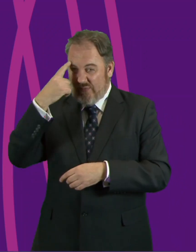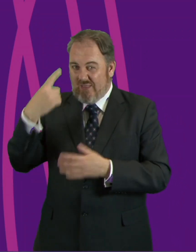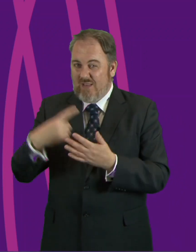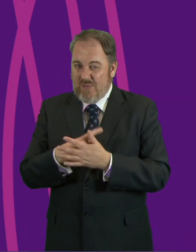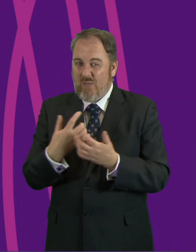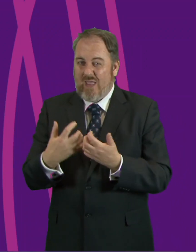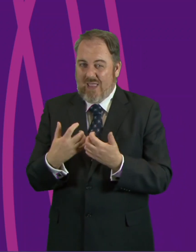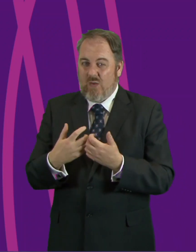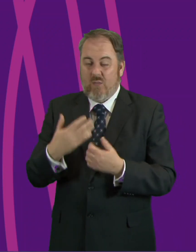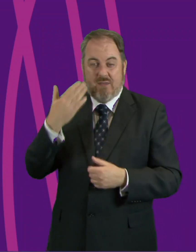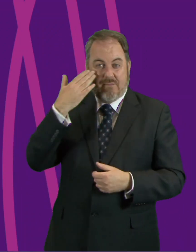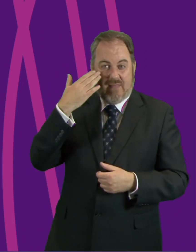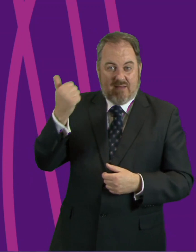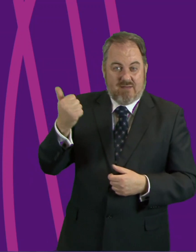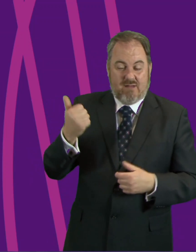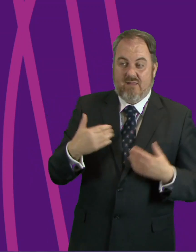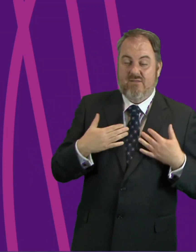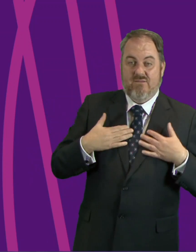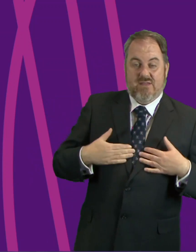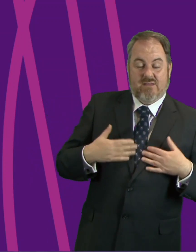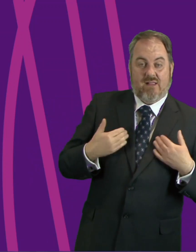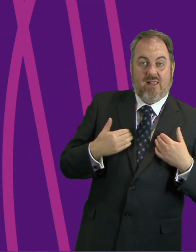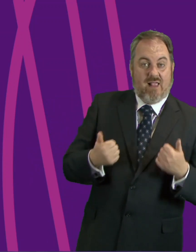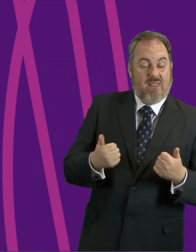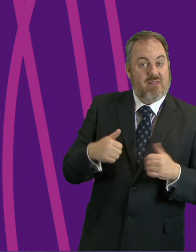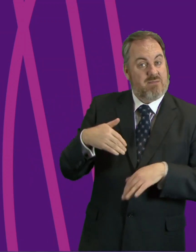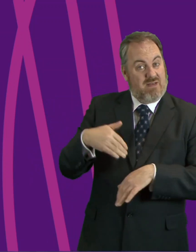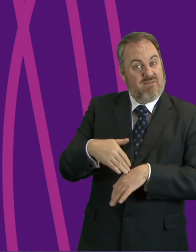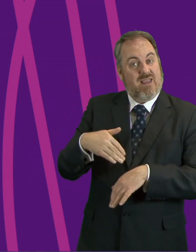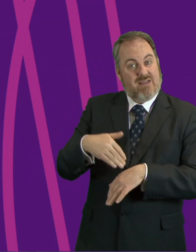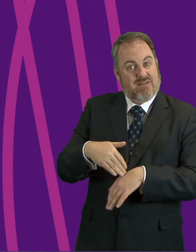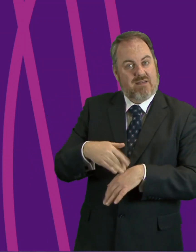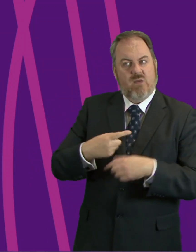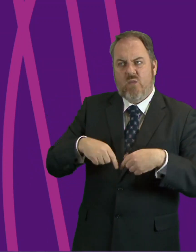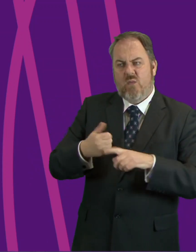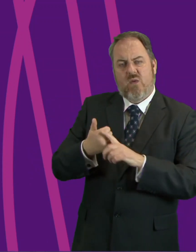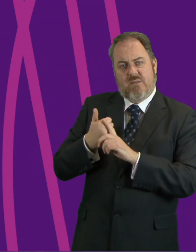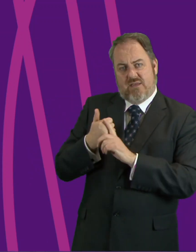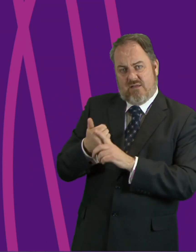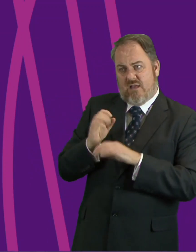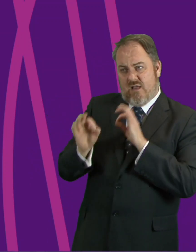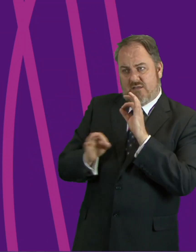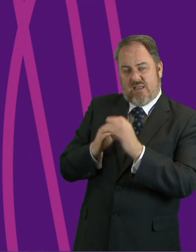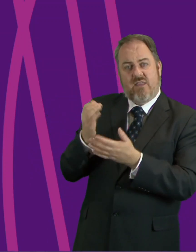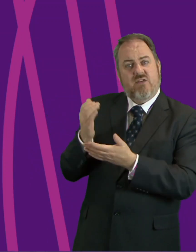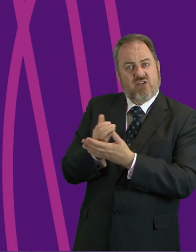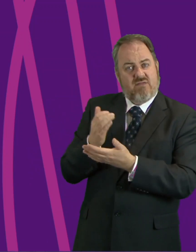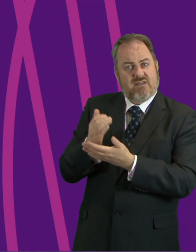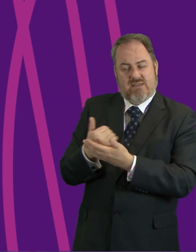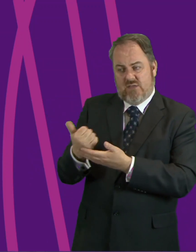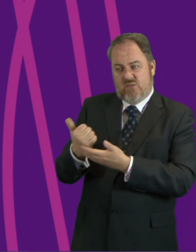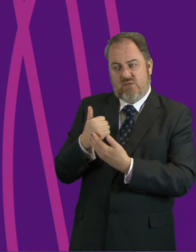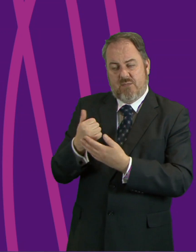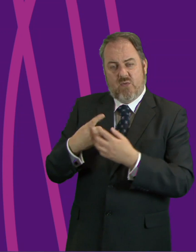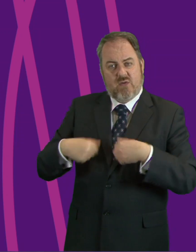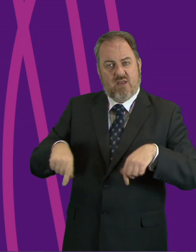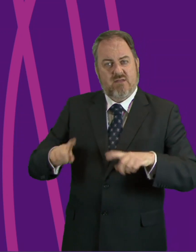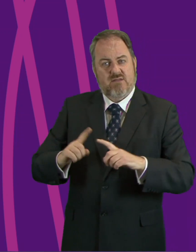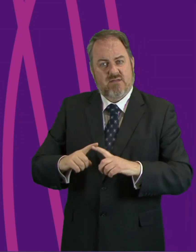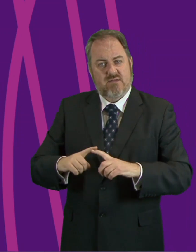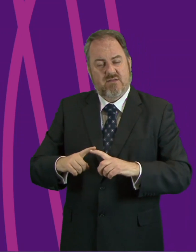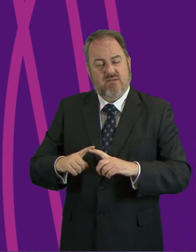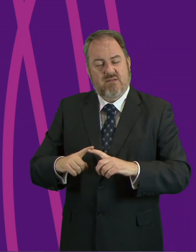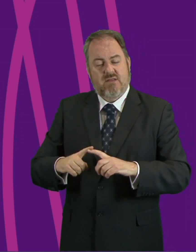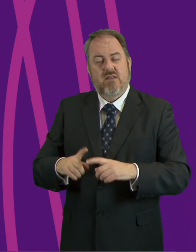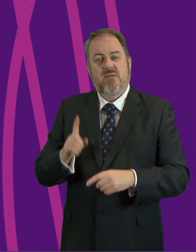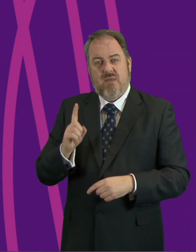and we will be leaning on the third sector to help us support that. I know the First Minister would recognise that, but in talking to a lot of the third